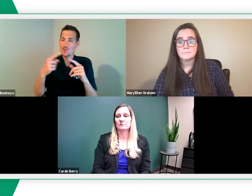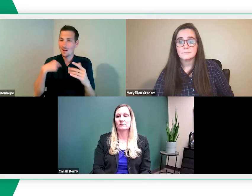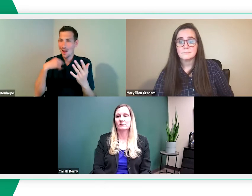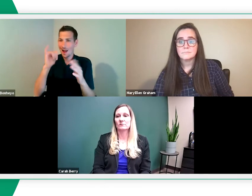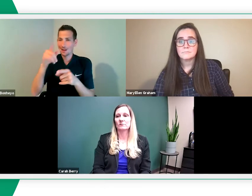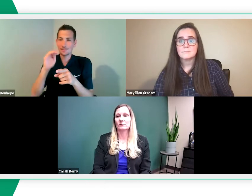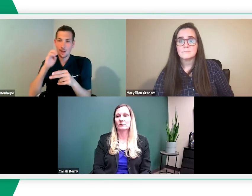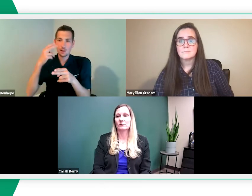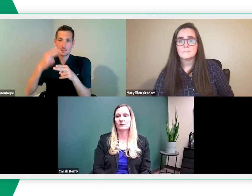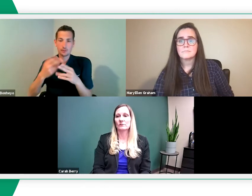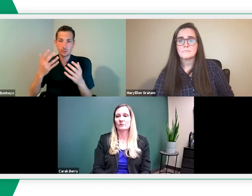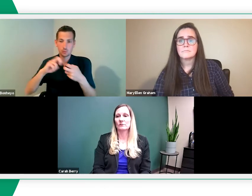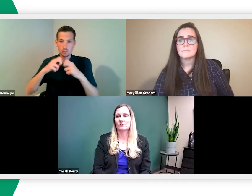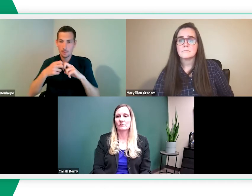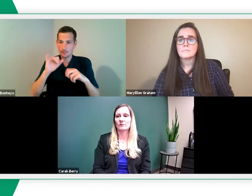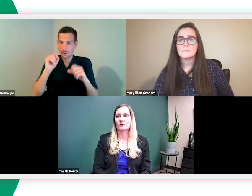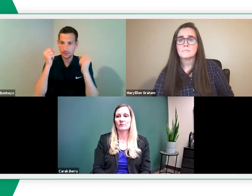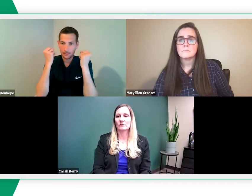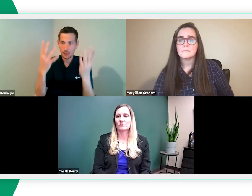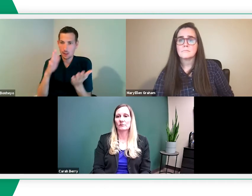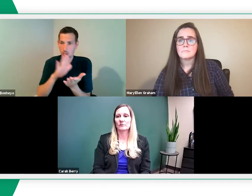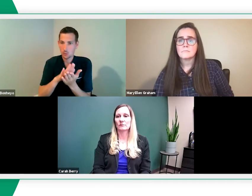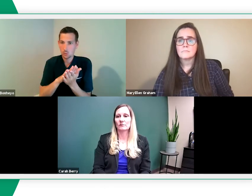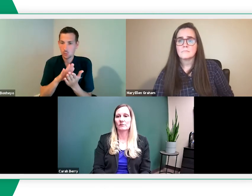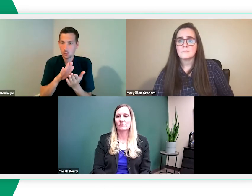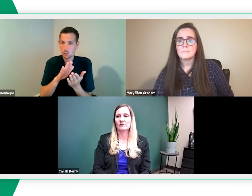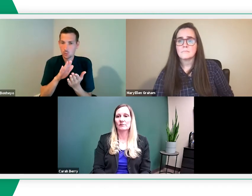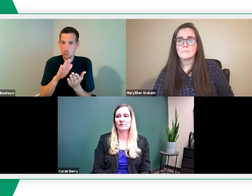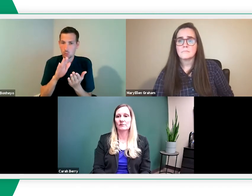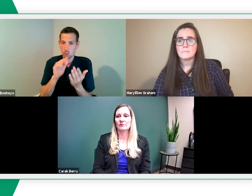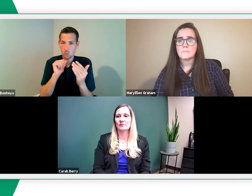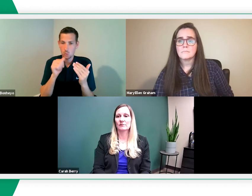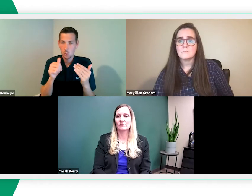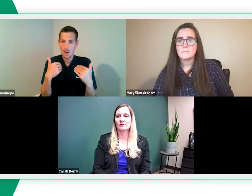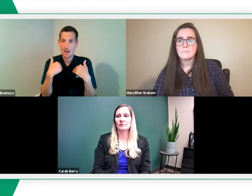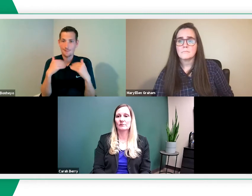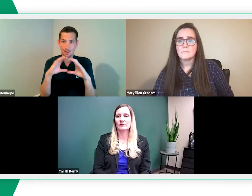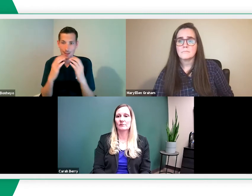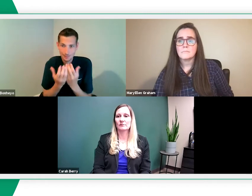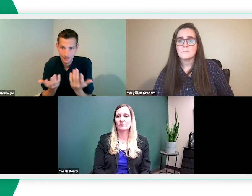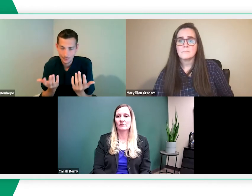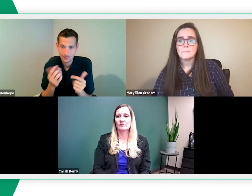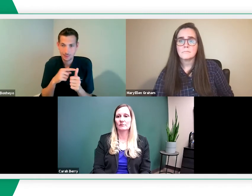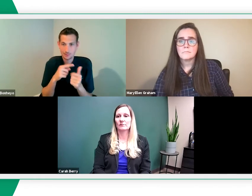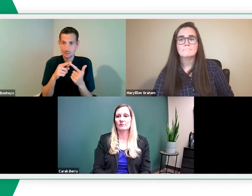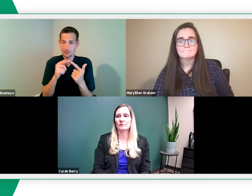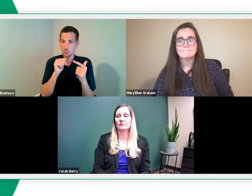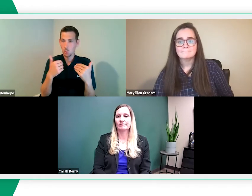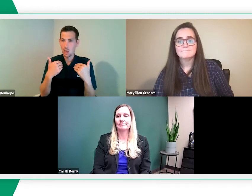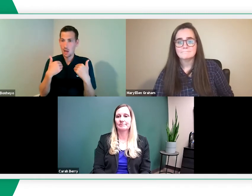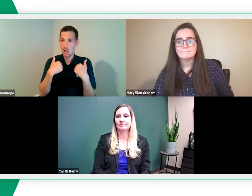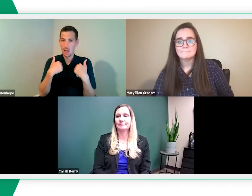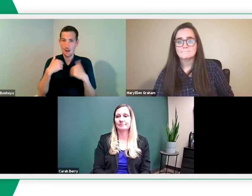doing. But I think also one thing that Kara mentioned is that there's a lot of schools who don't